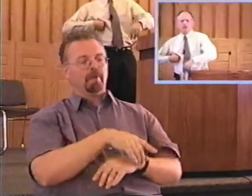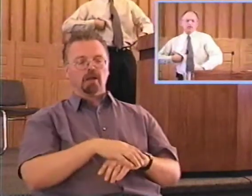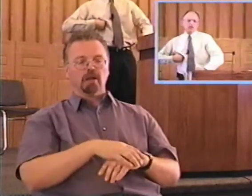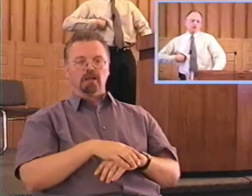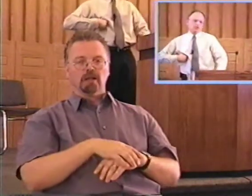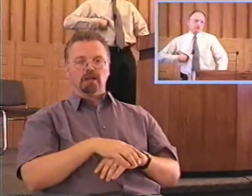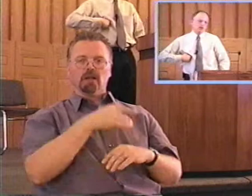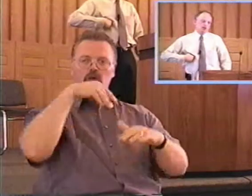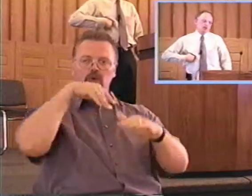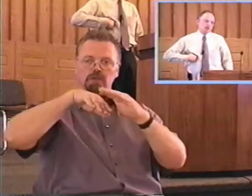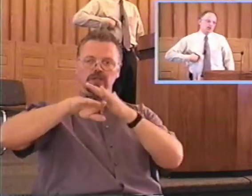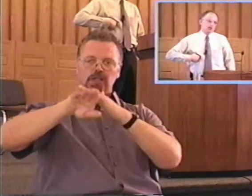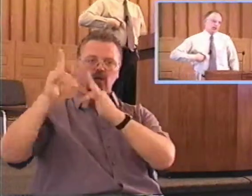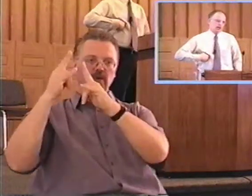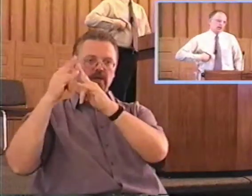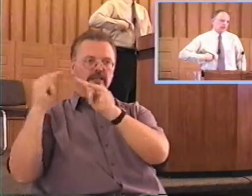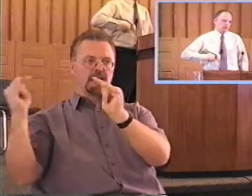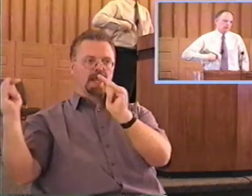his tent